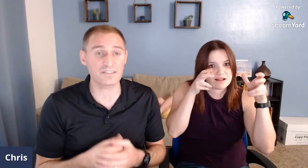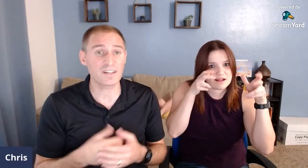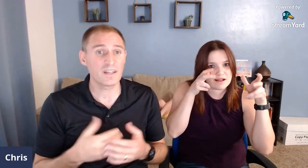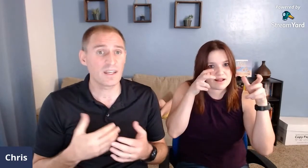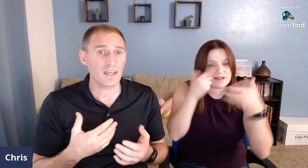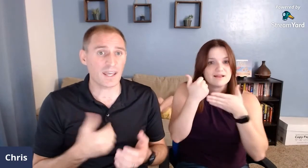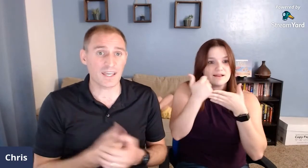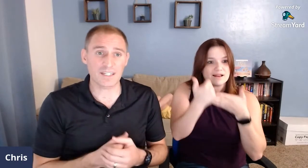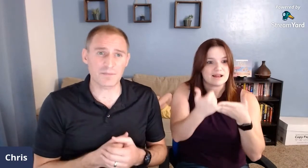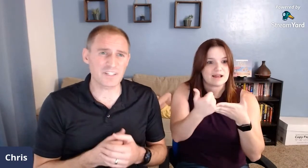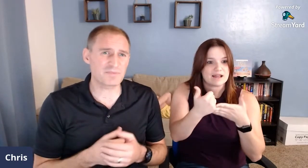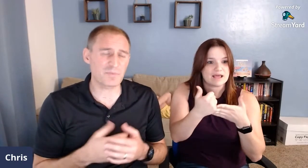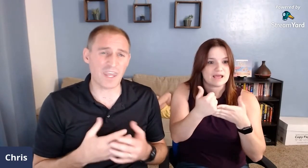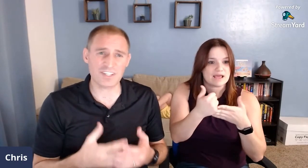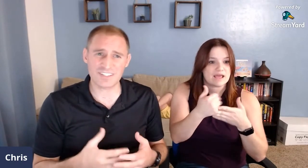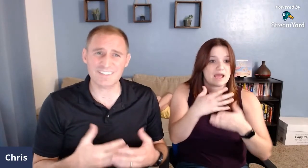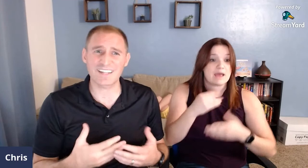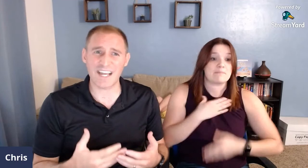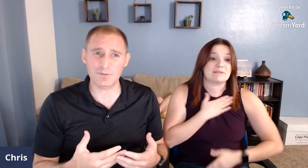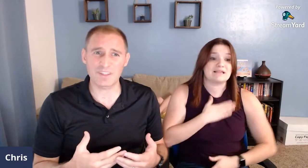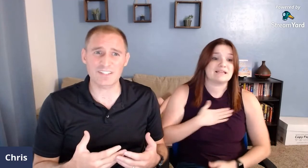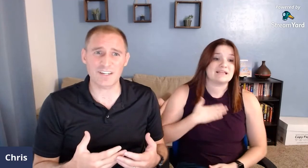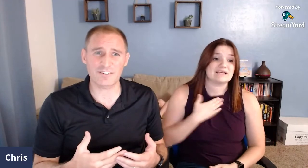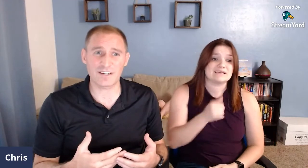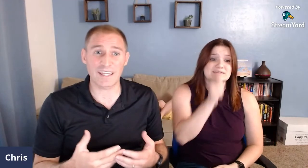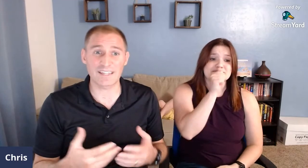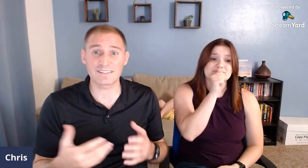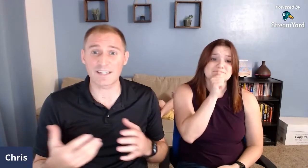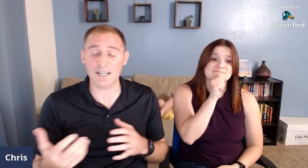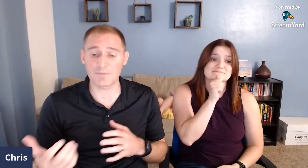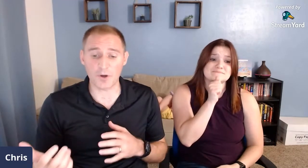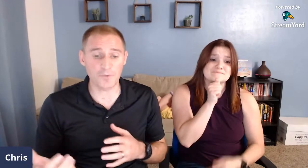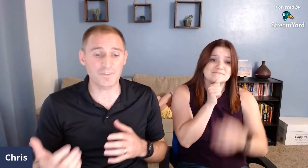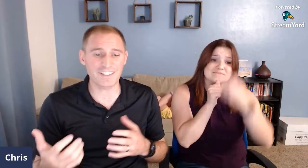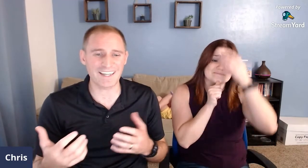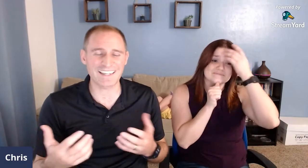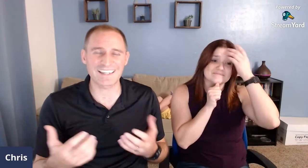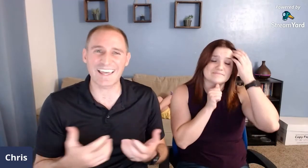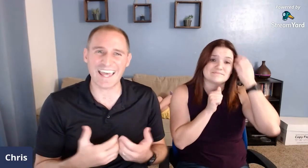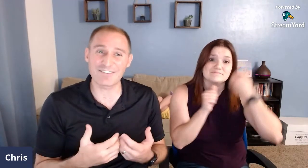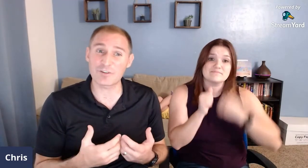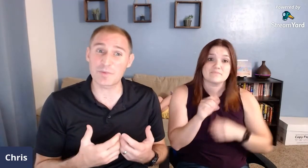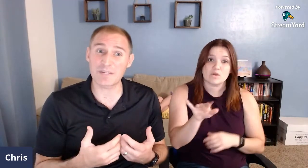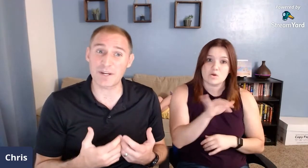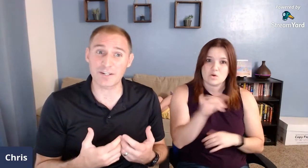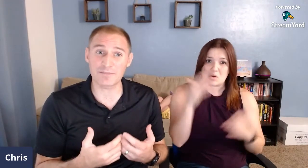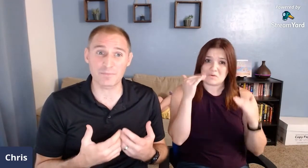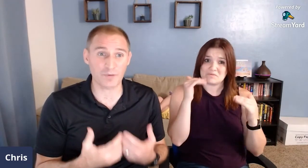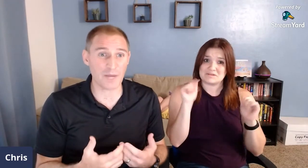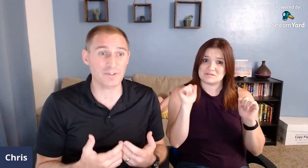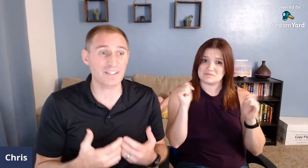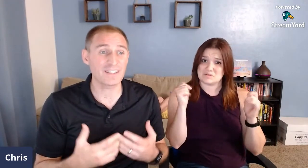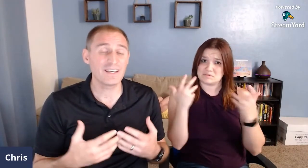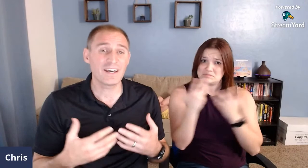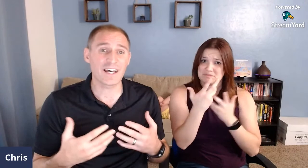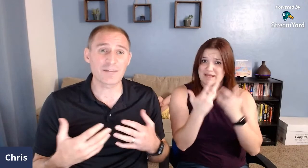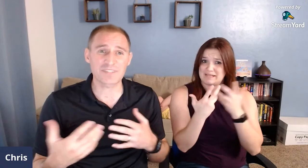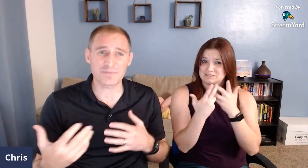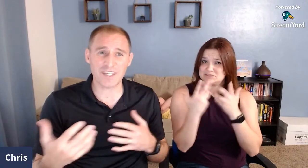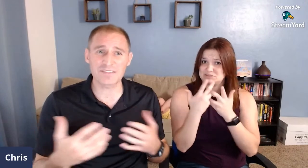your skills. And please be patient and kind with each other. And hopefully have everybody paired up